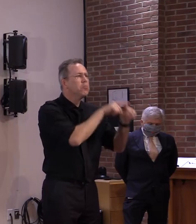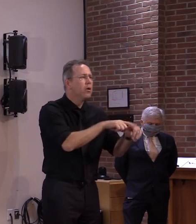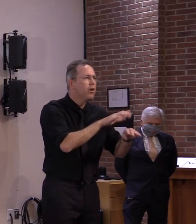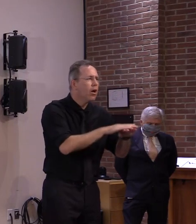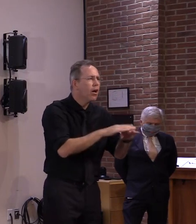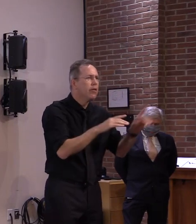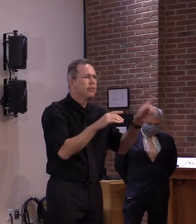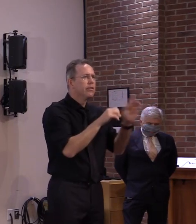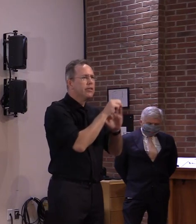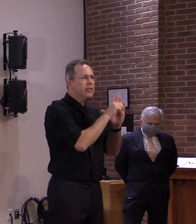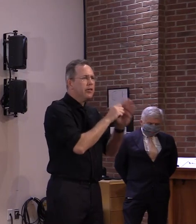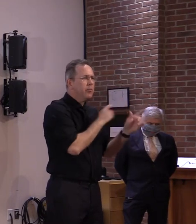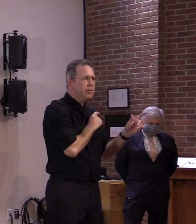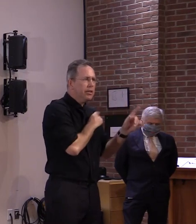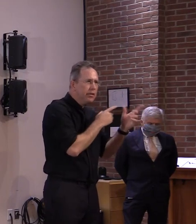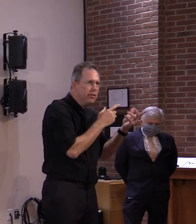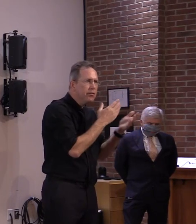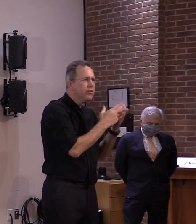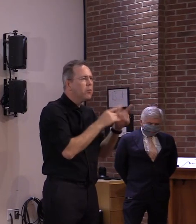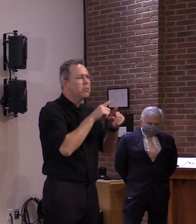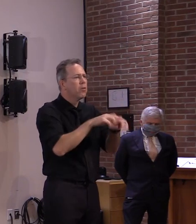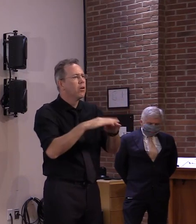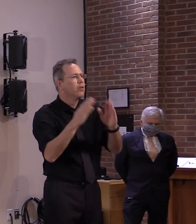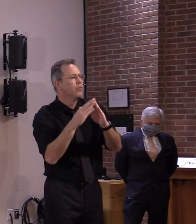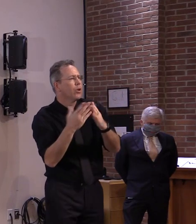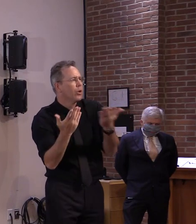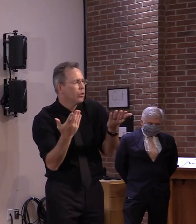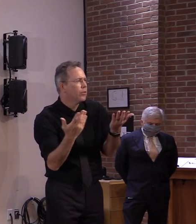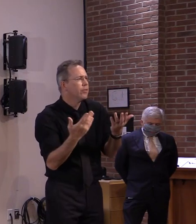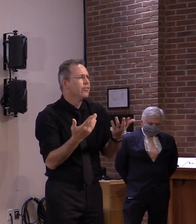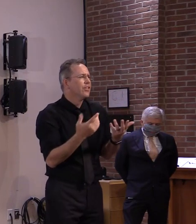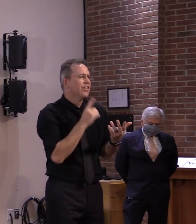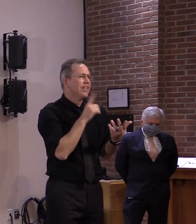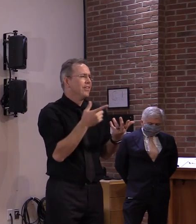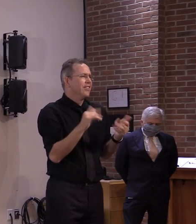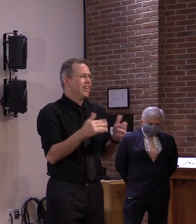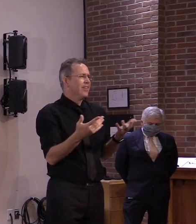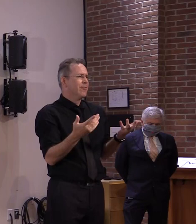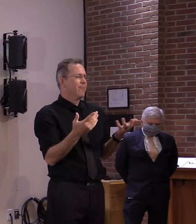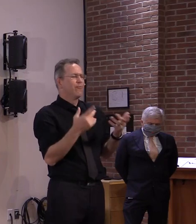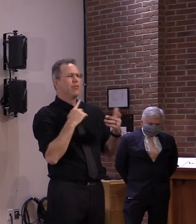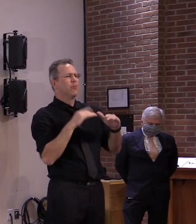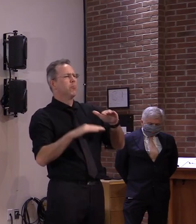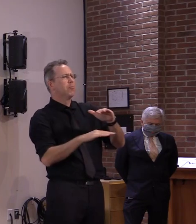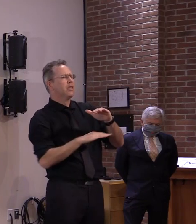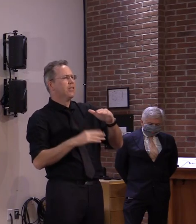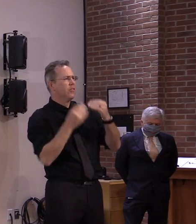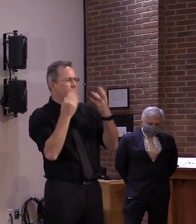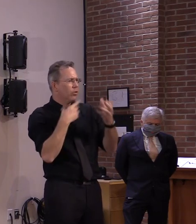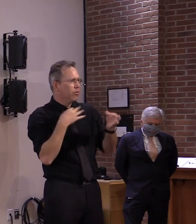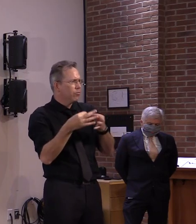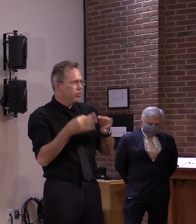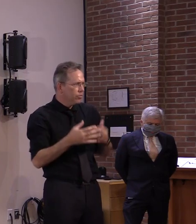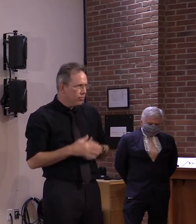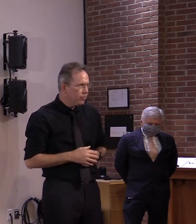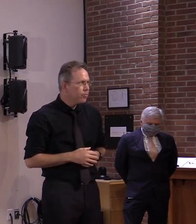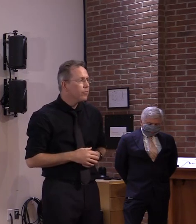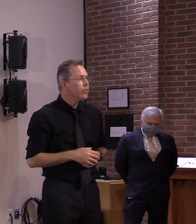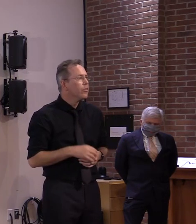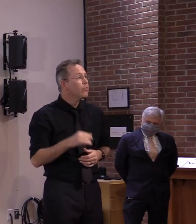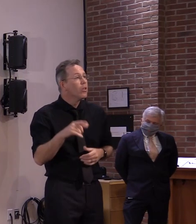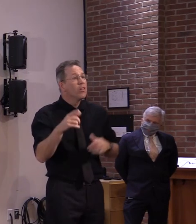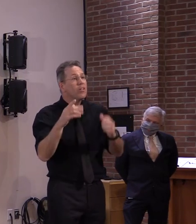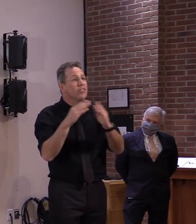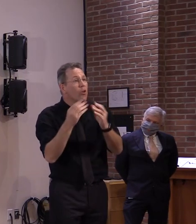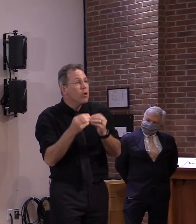from law enforcement, as you observed, from the state police. But that is just a base level of service, while others are making conscious decisions to upgrade their